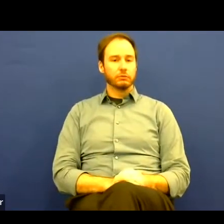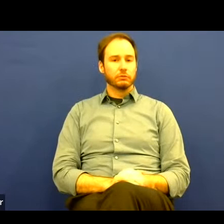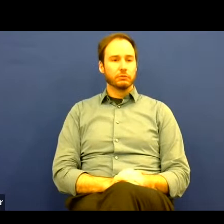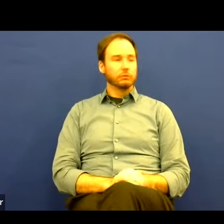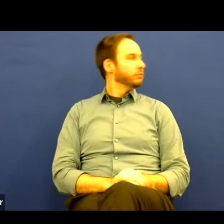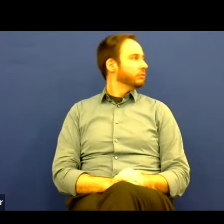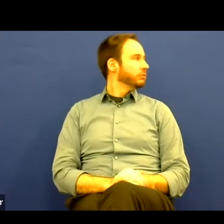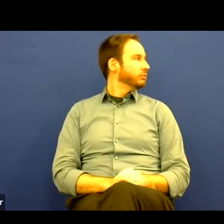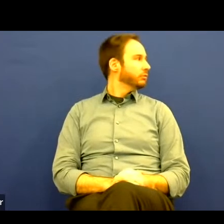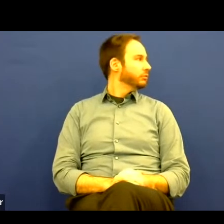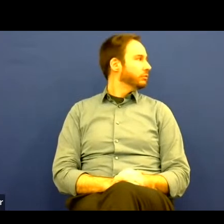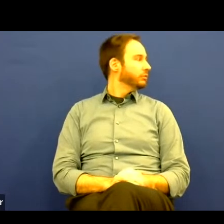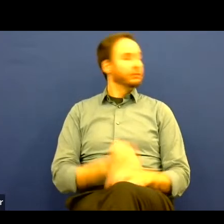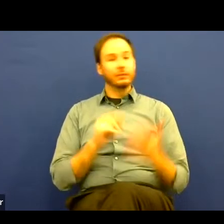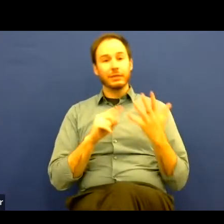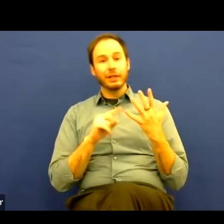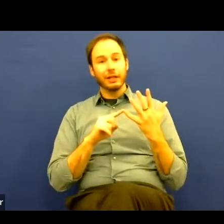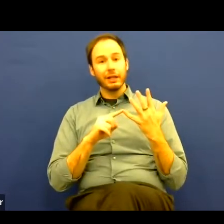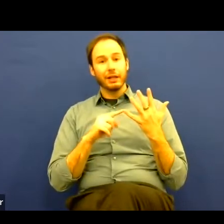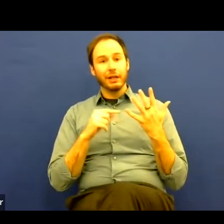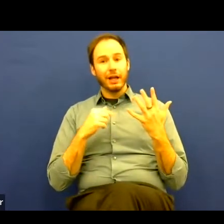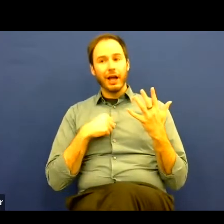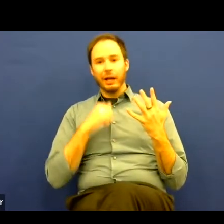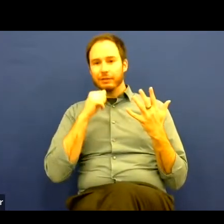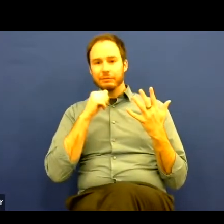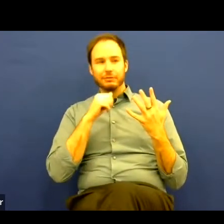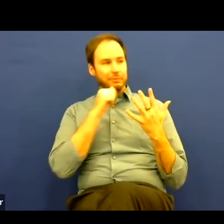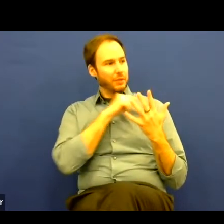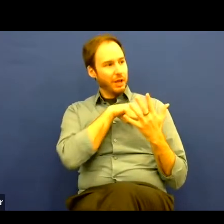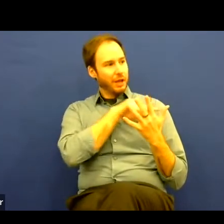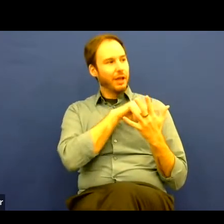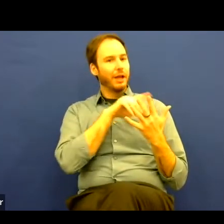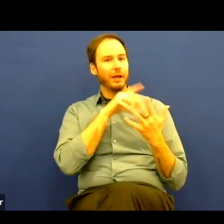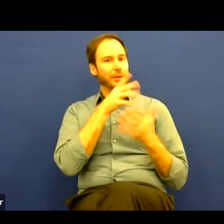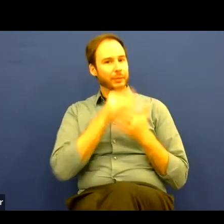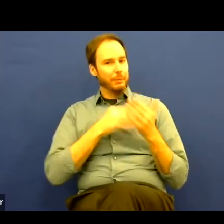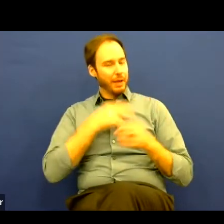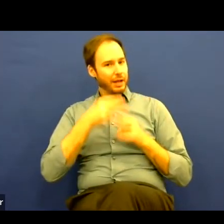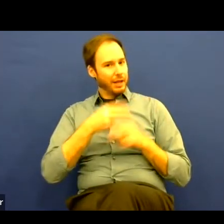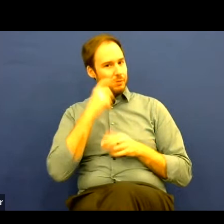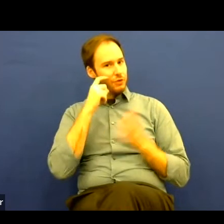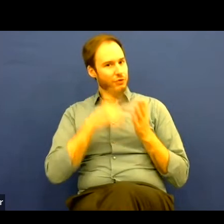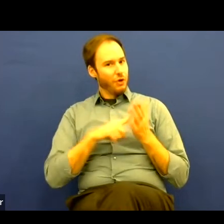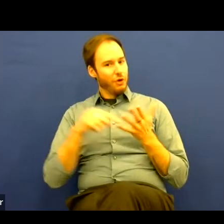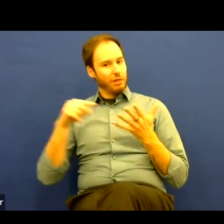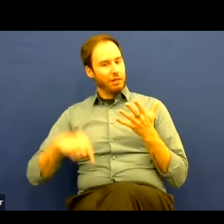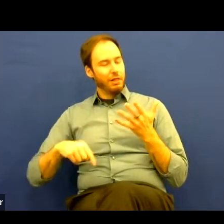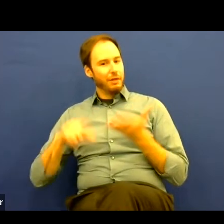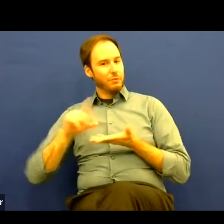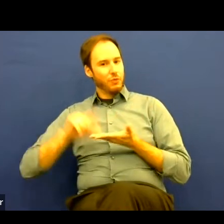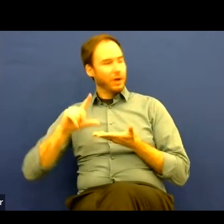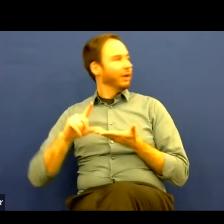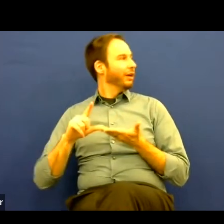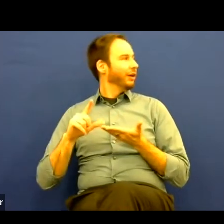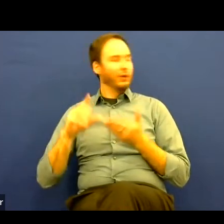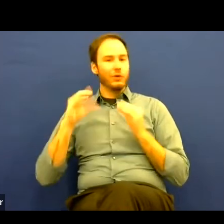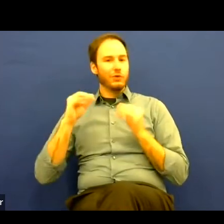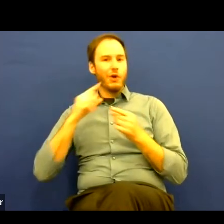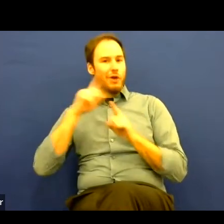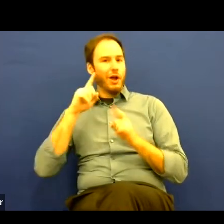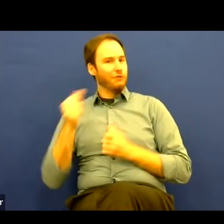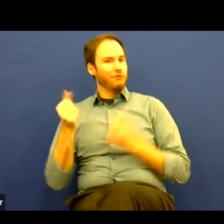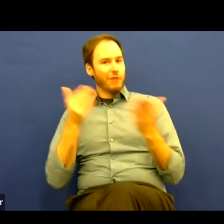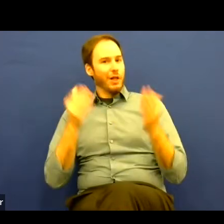Okay, see, I get to talk now. I got a break through all they like missed my name. Did you notice that? Lisa didn't get to read anything.